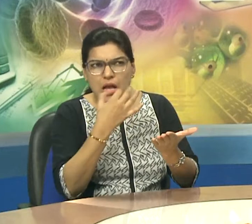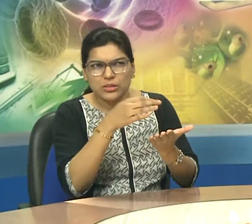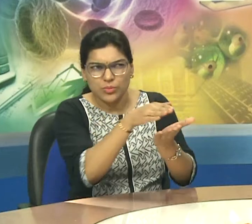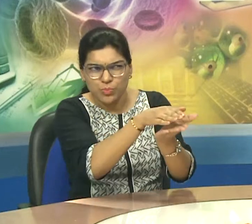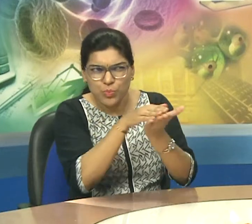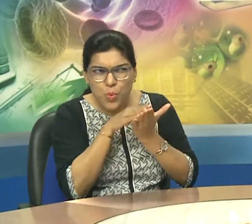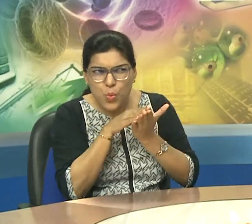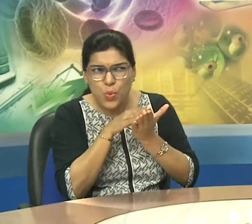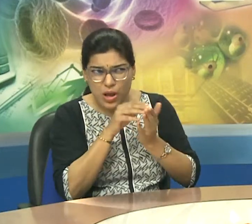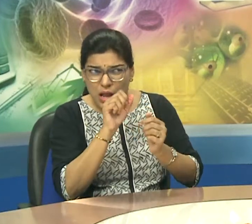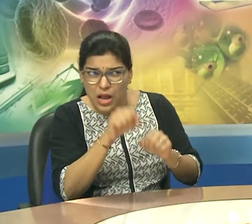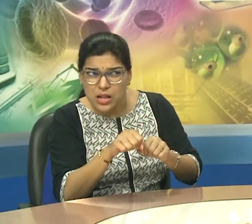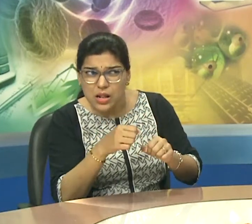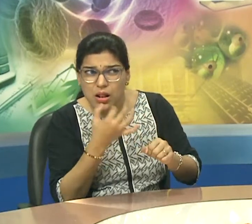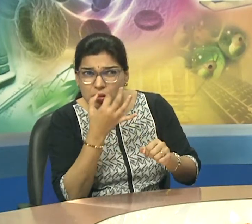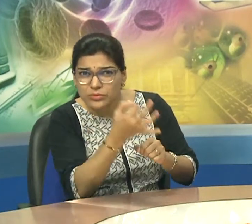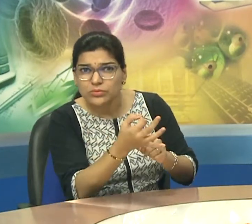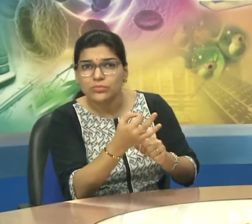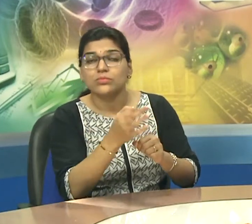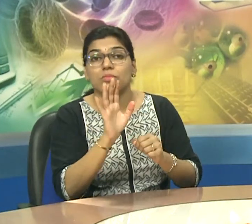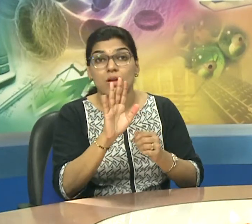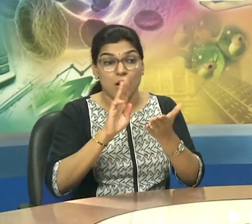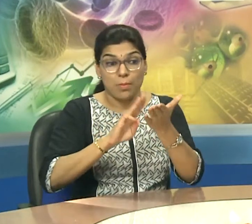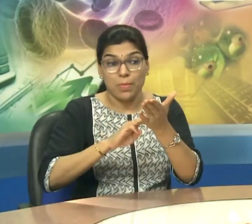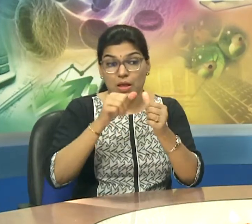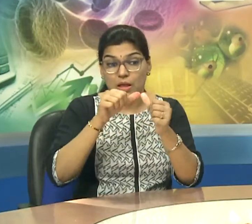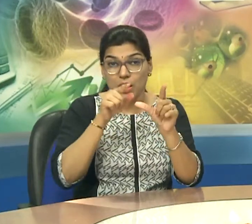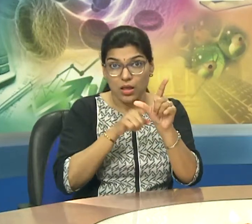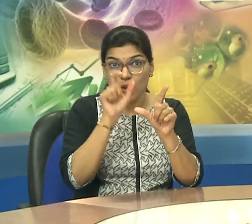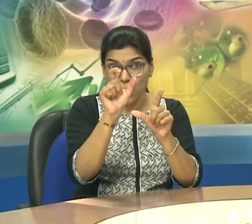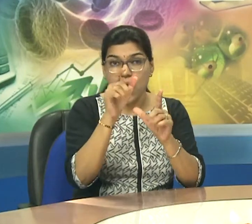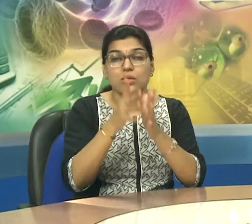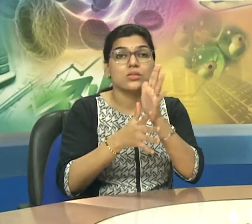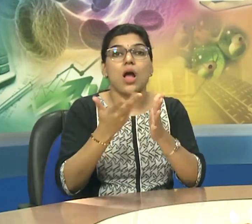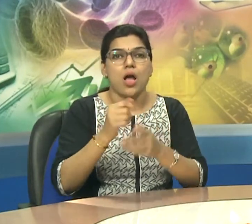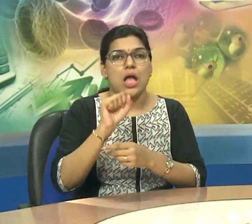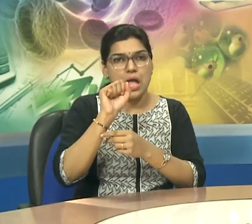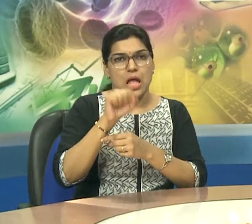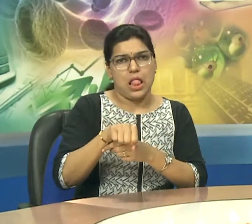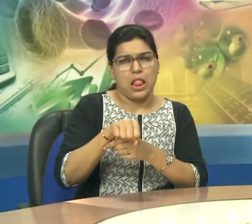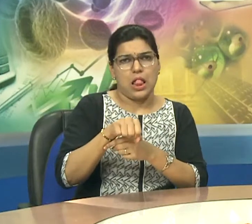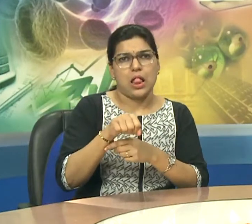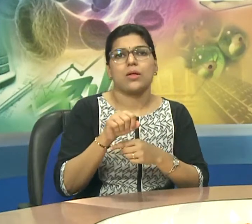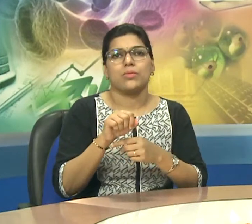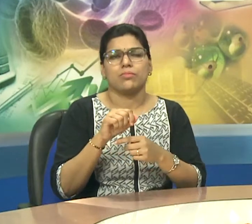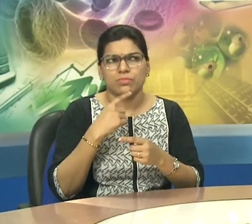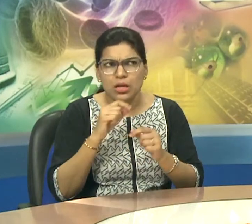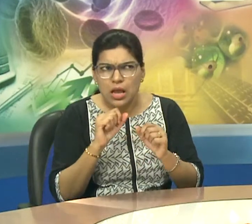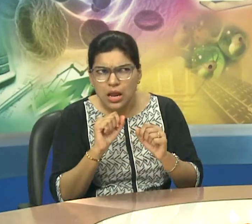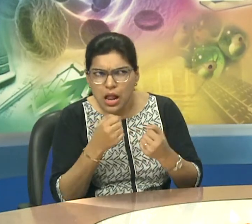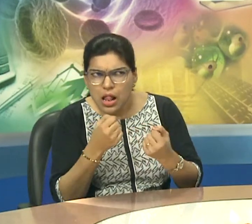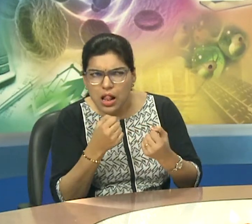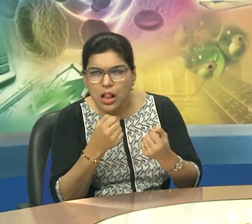I borrow your notebook? So, in this, may have been